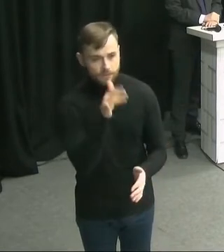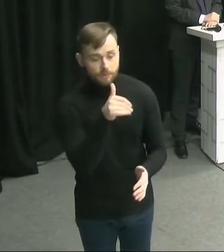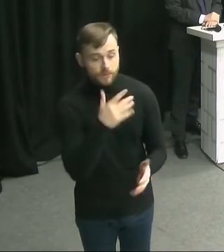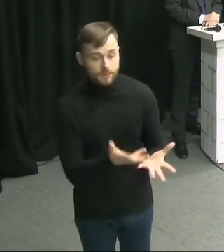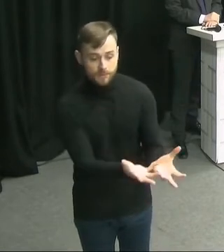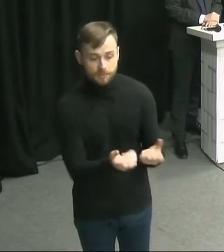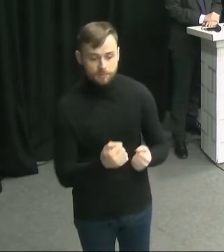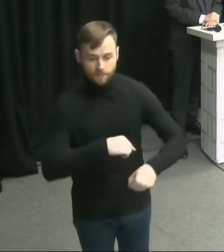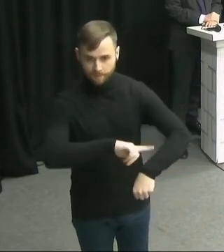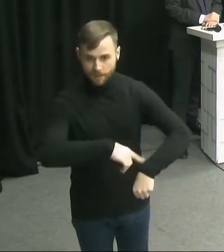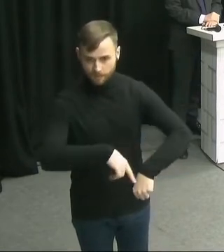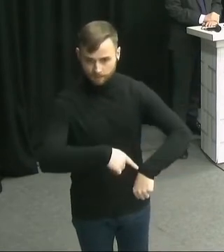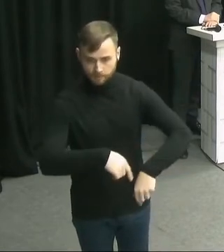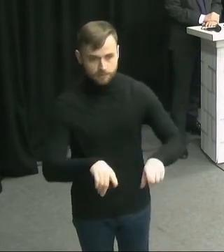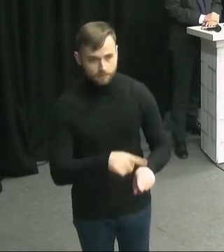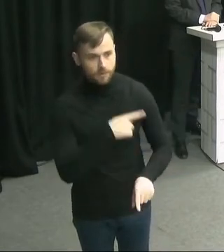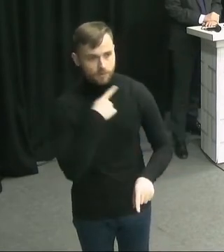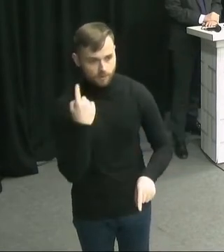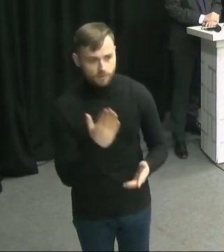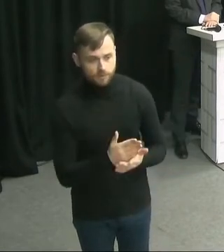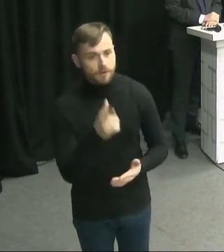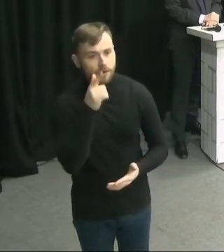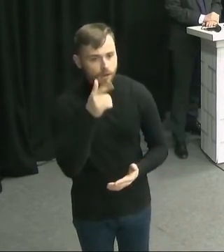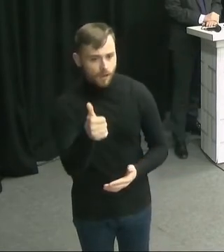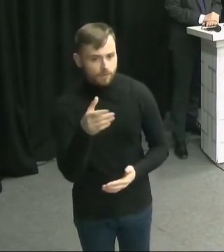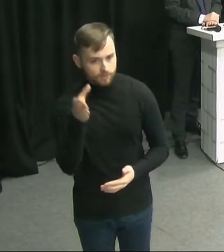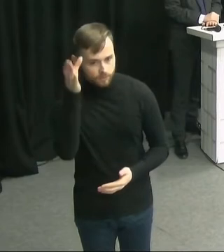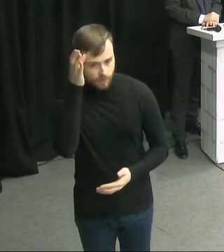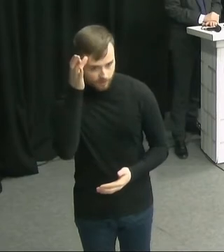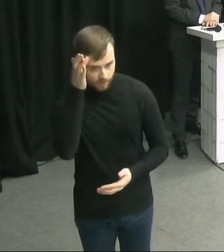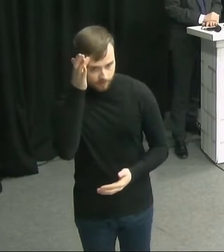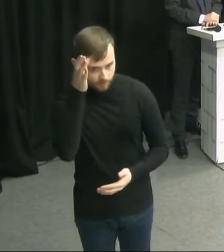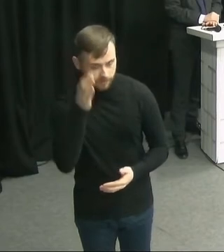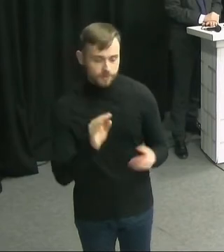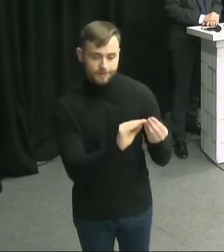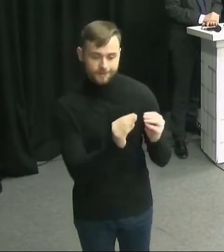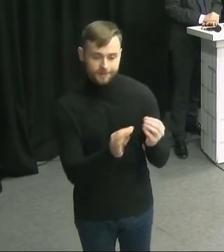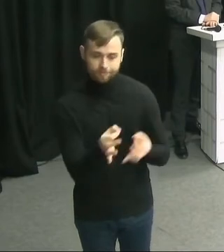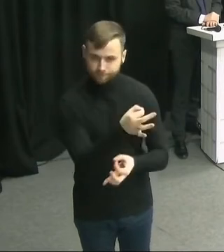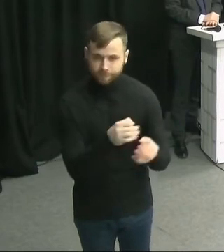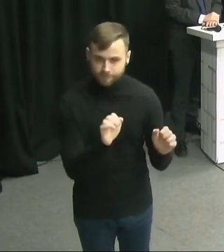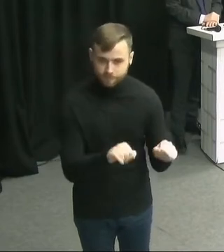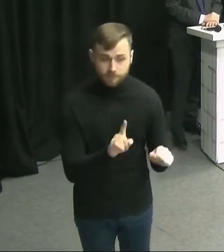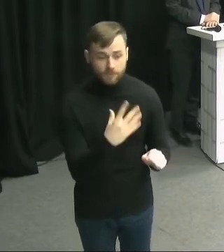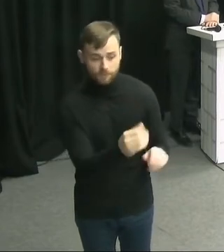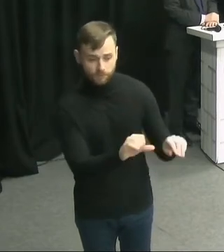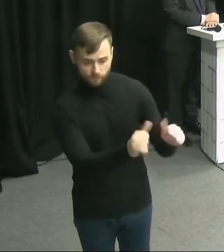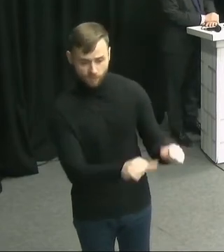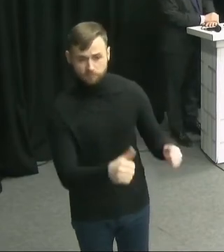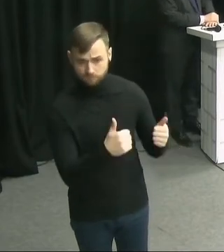the lecturer. It's important to make sure that the students are able to visit the lecturer,